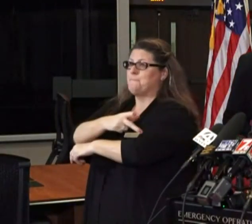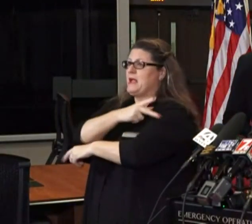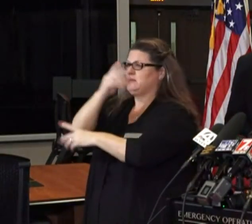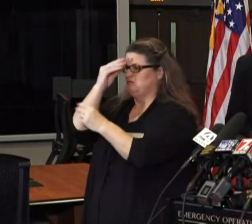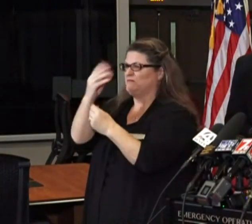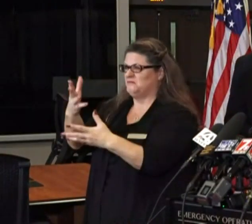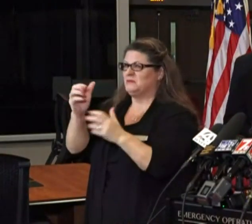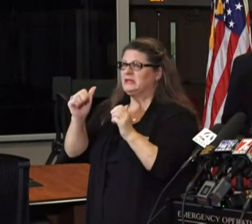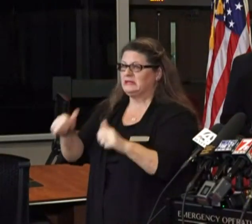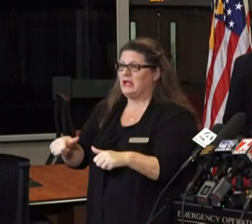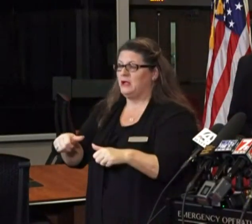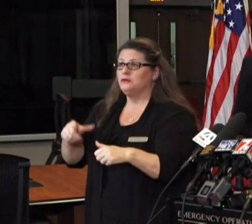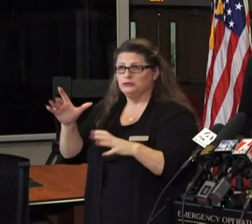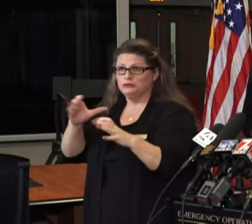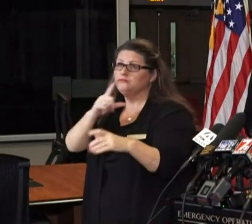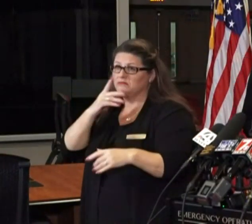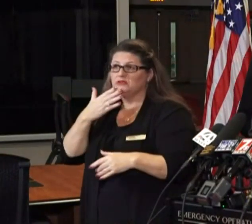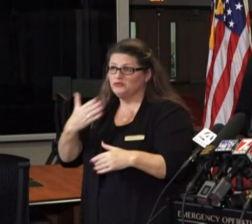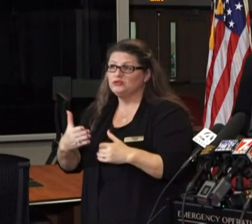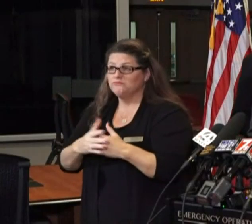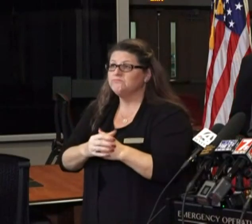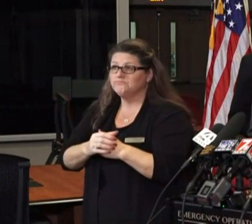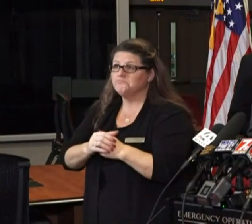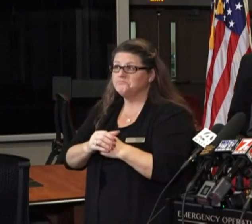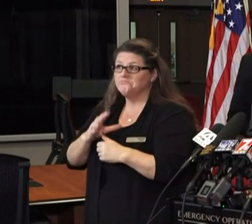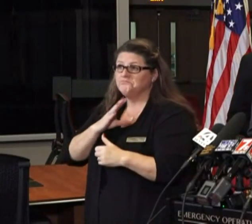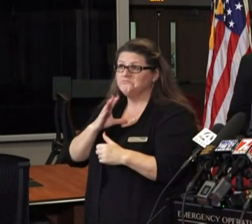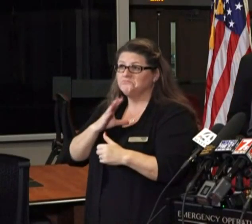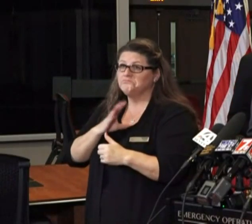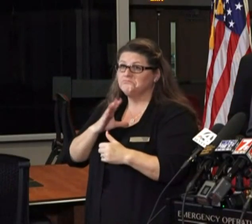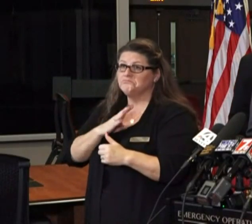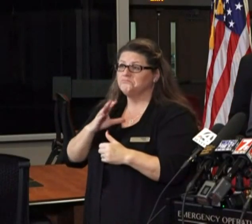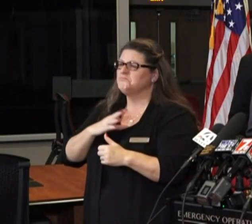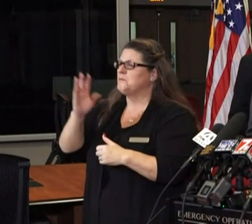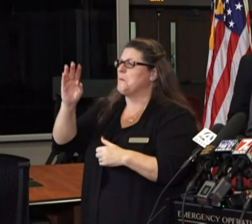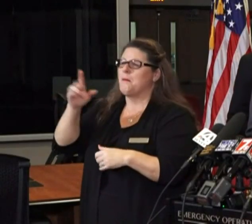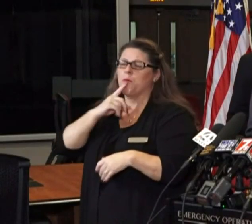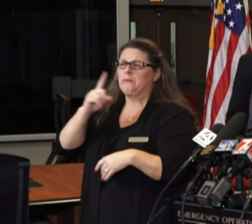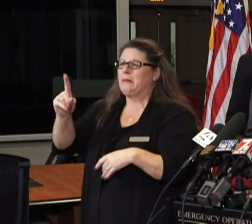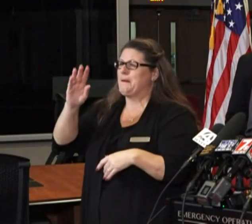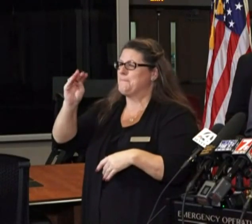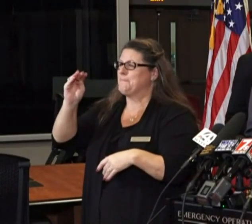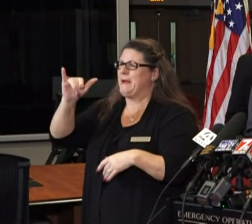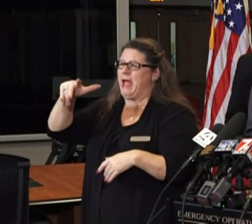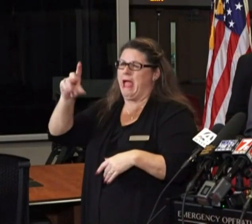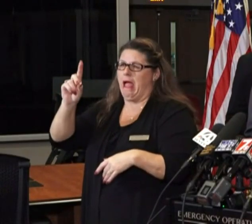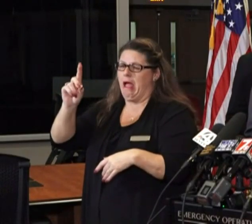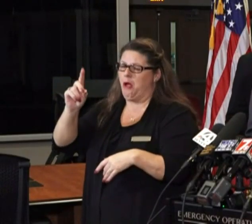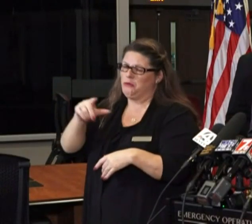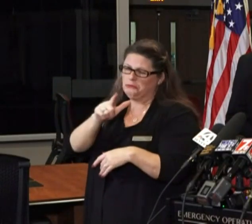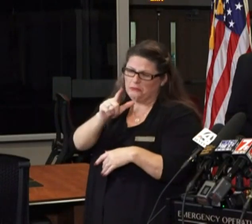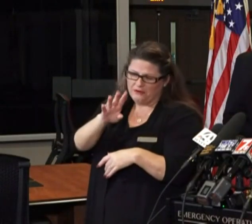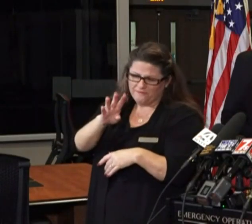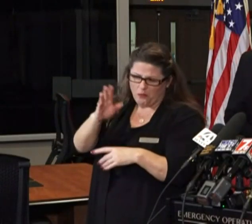She actually is doing quite well and had mild symptoms for about 24, 36 hours.